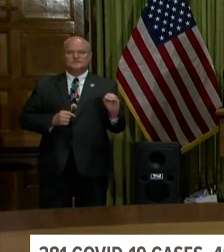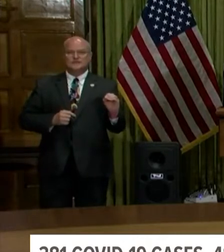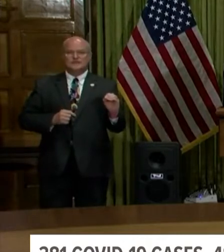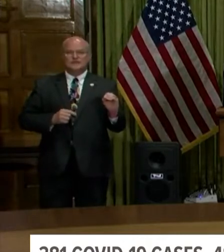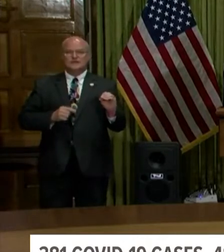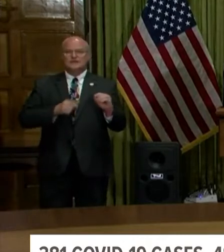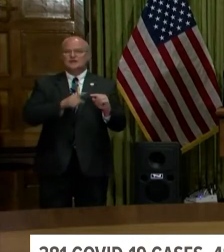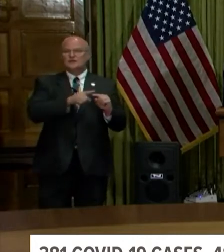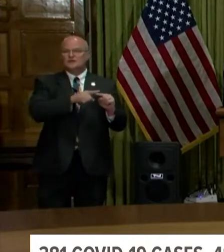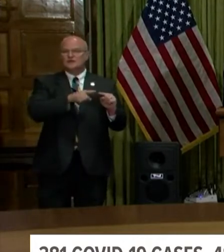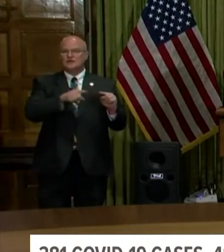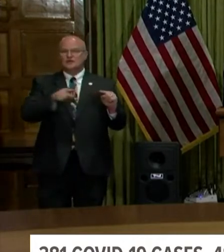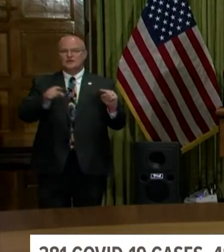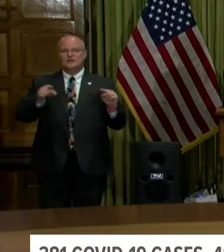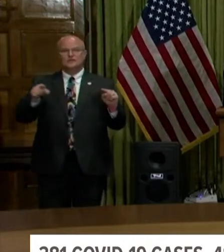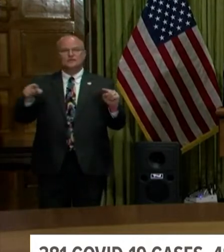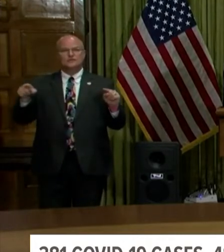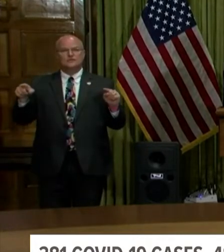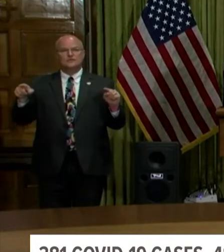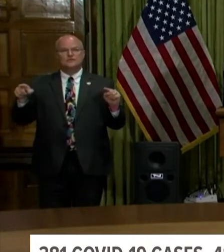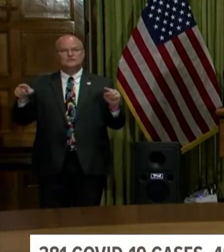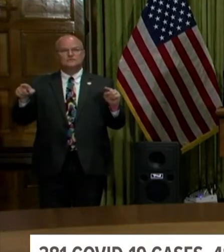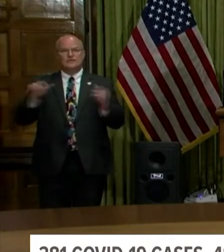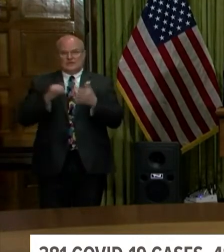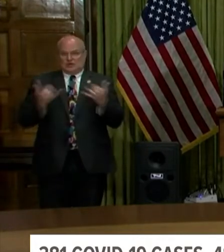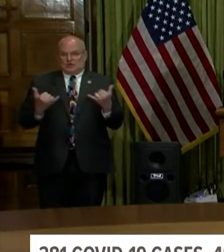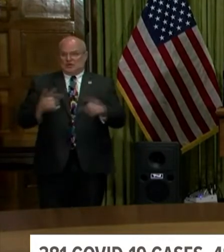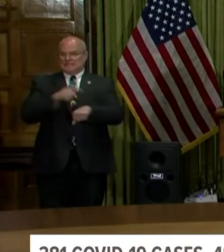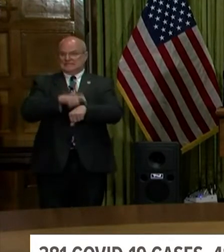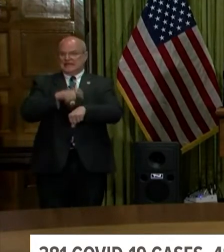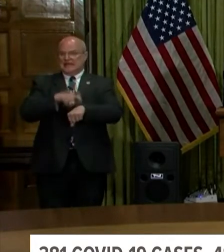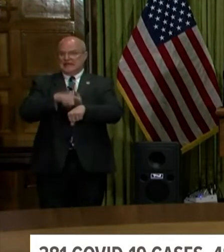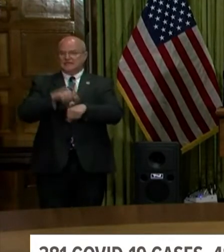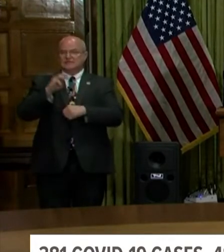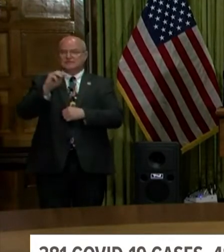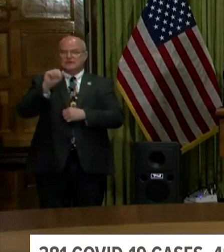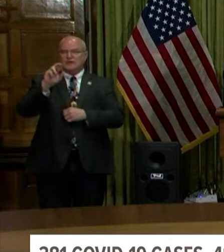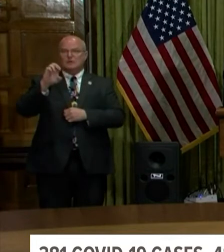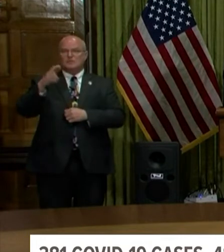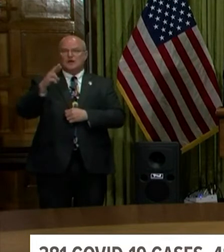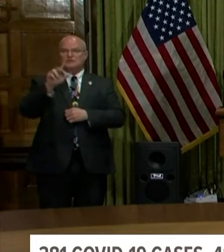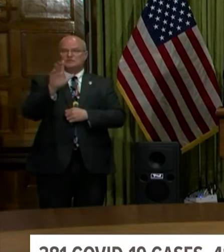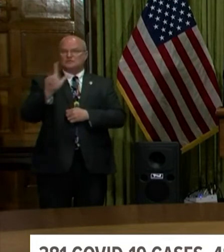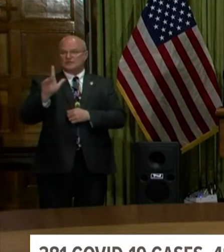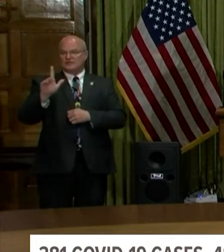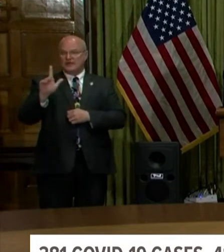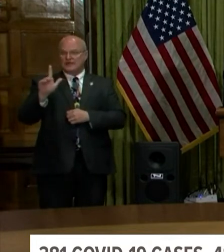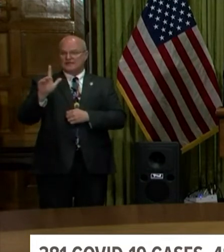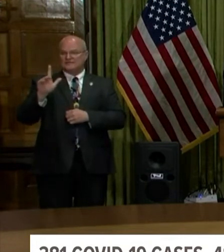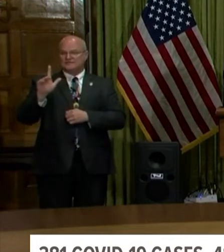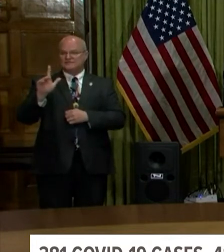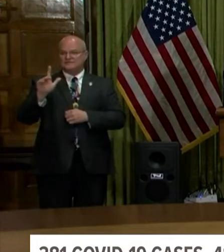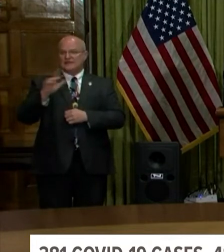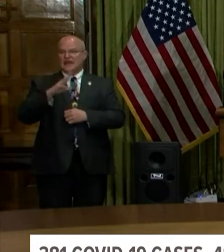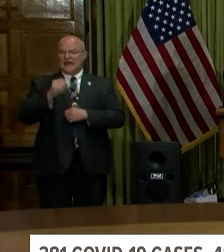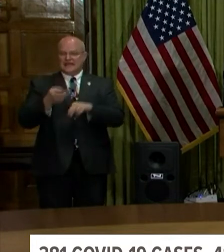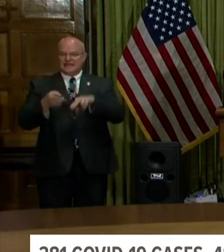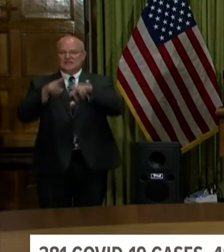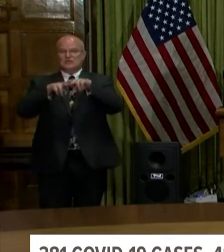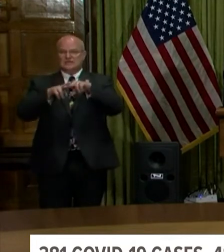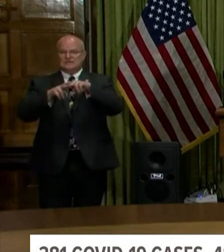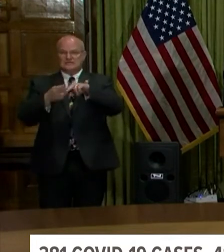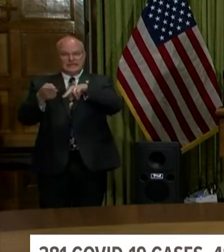going through the current time frame, March 25th, and it